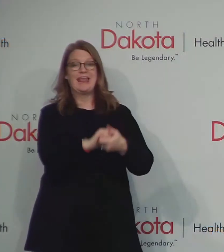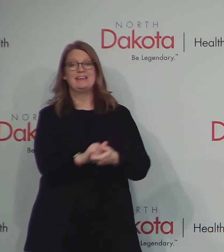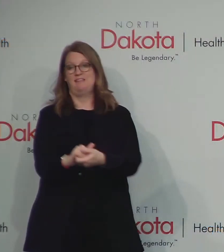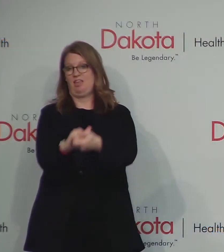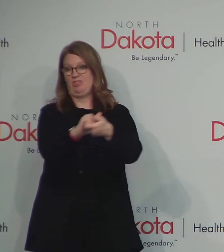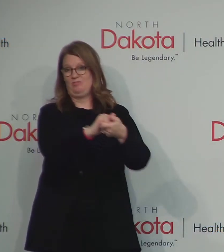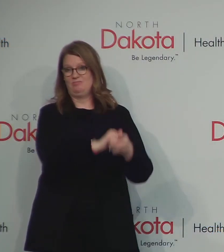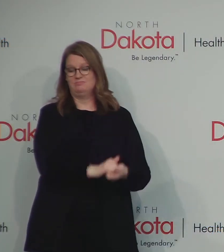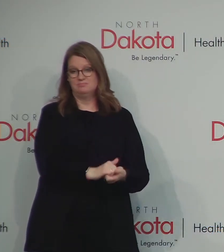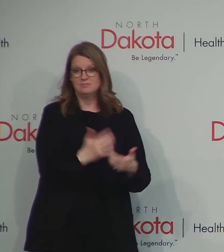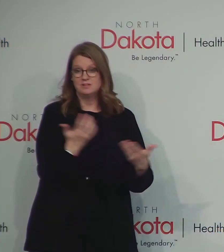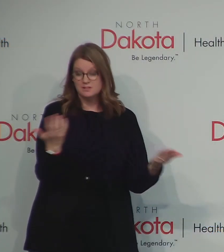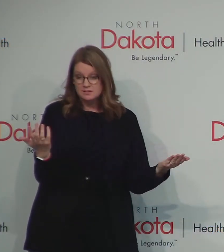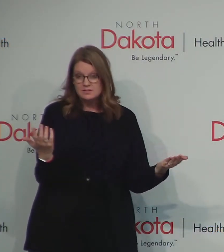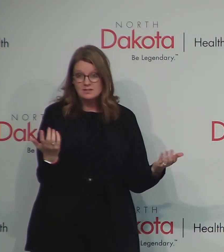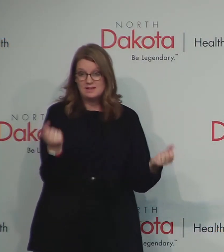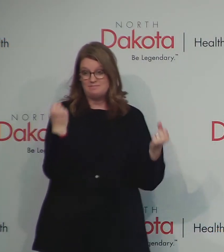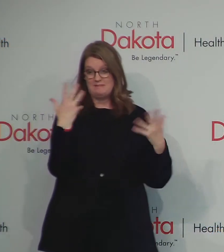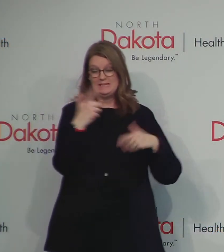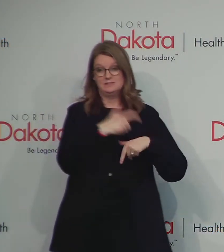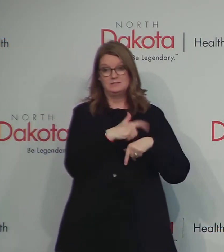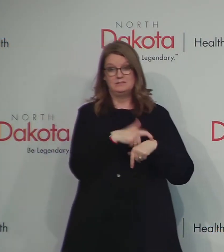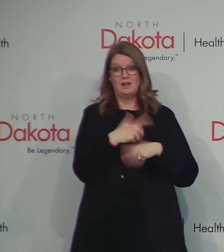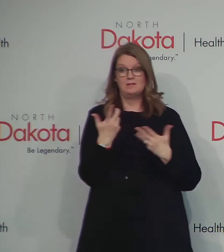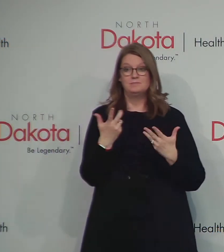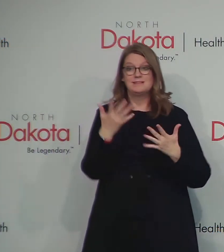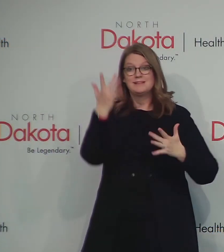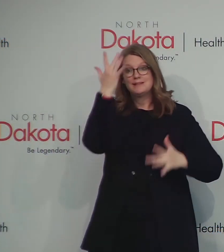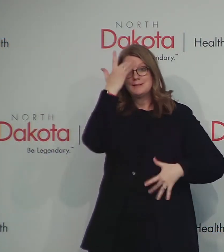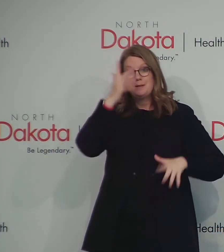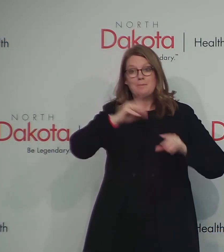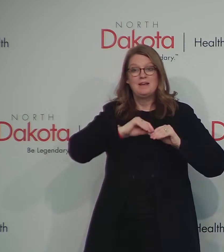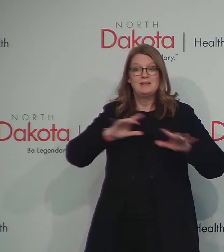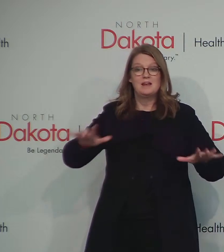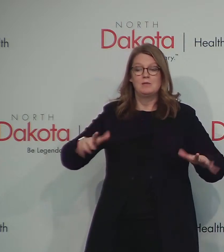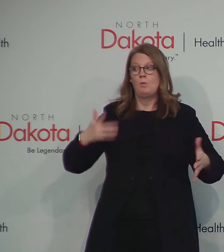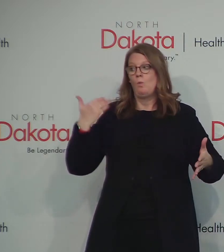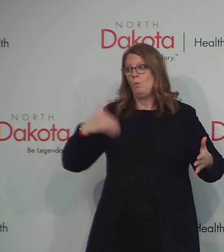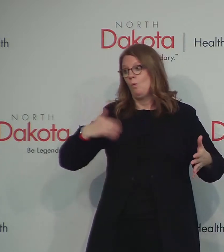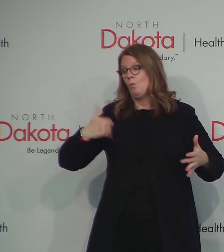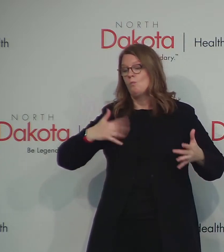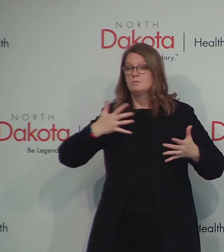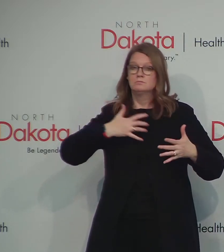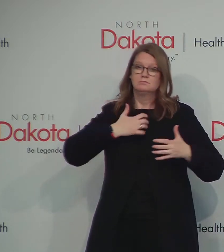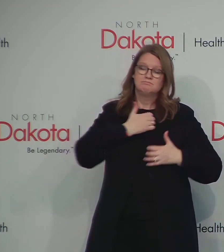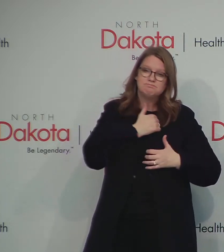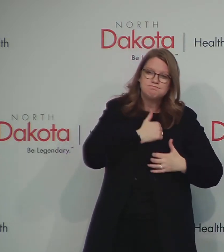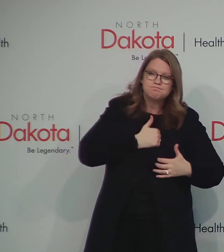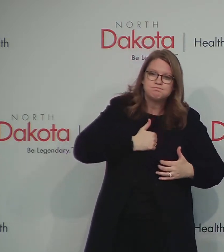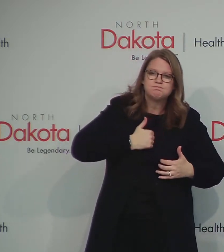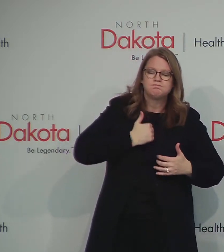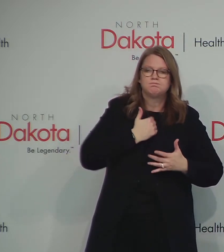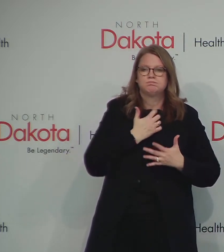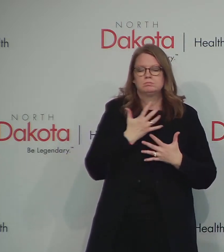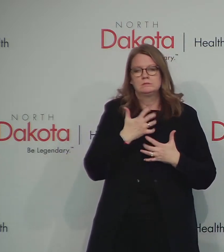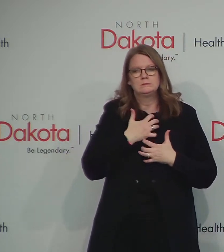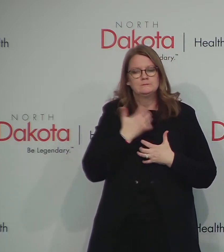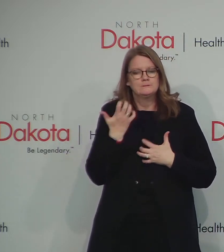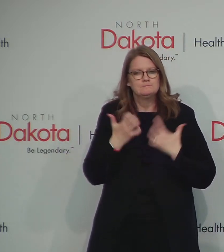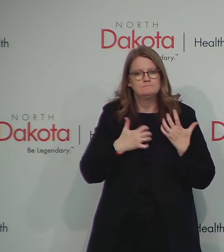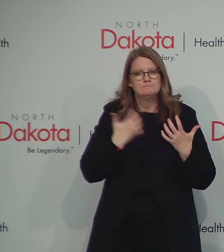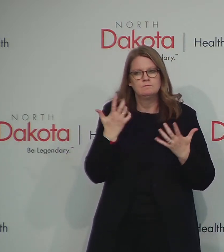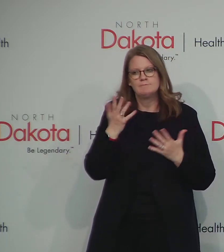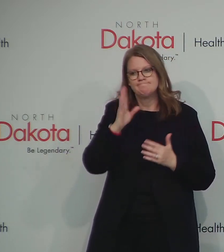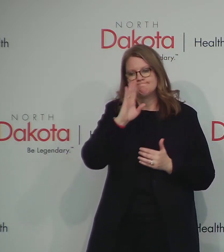times during the year that the pandemic brought grief and anger and frustration to people,